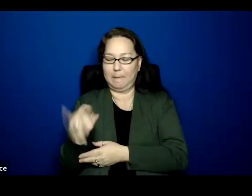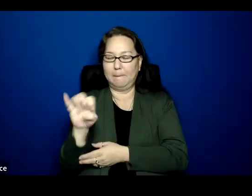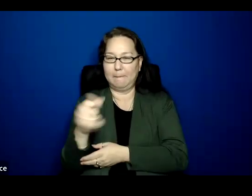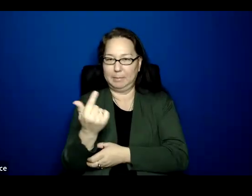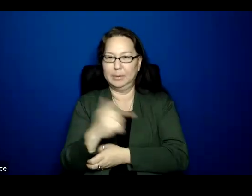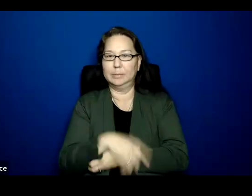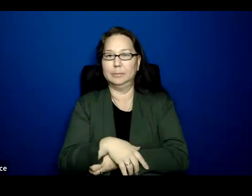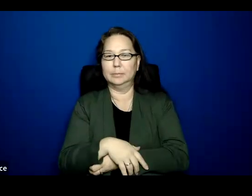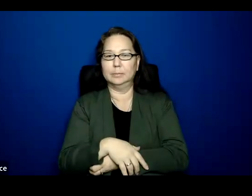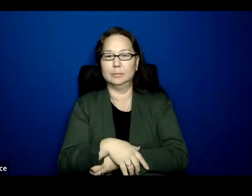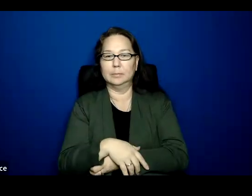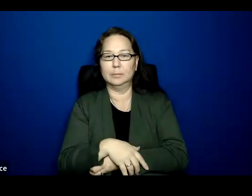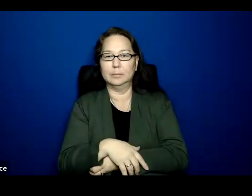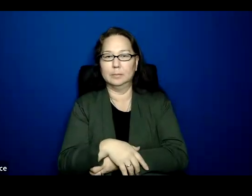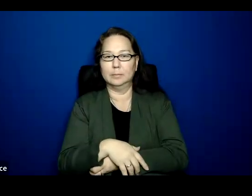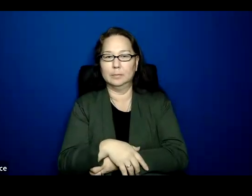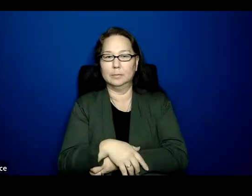what we have